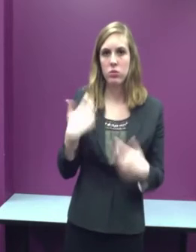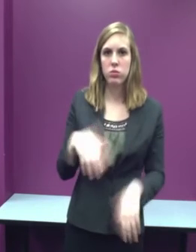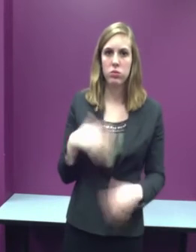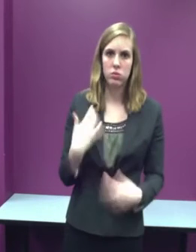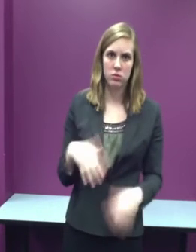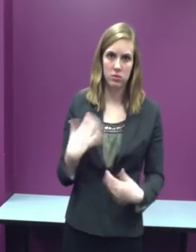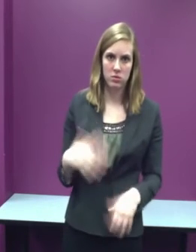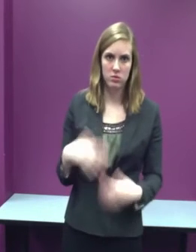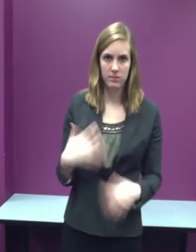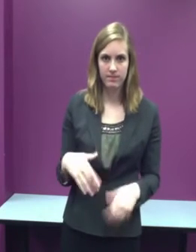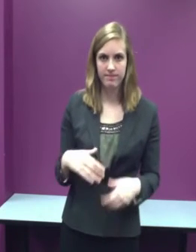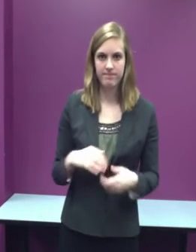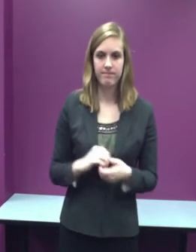off.